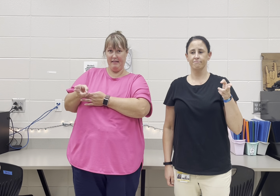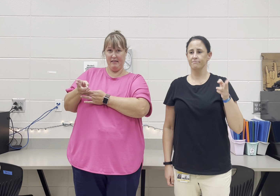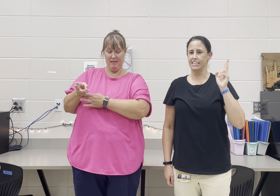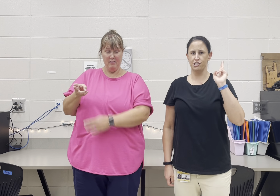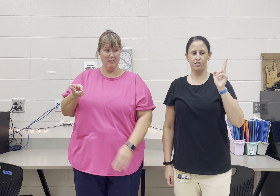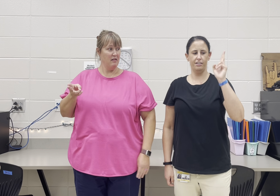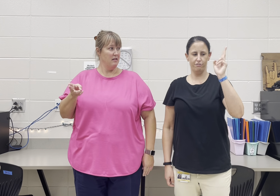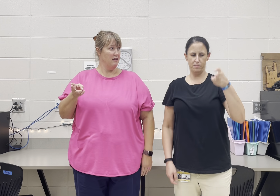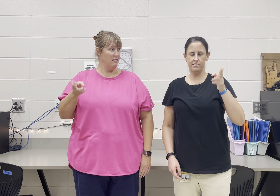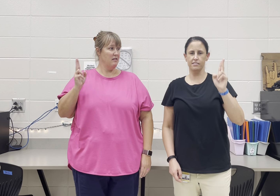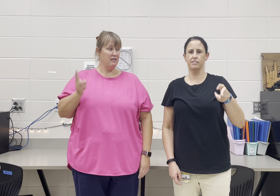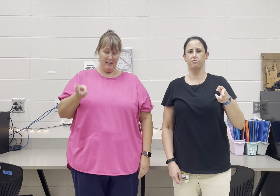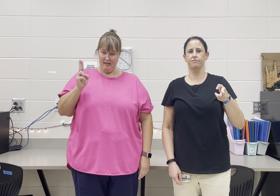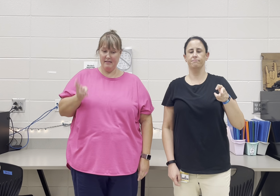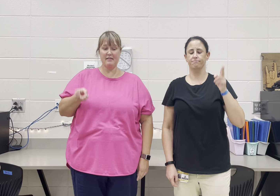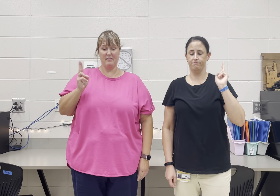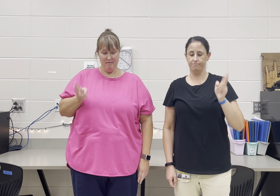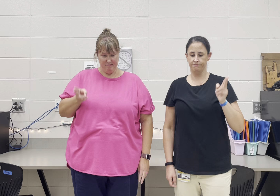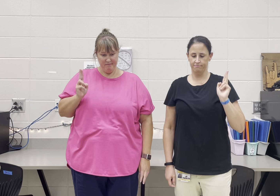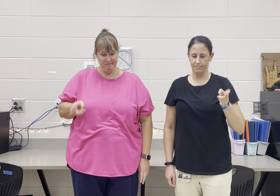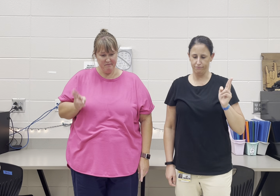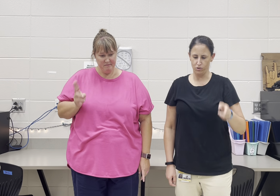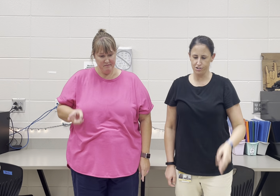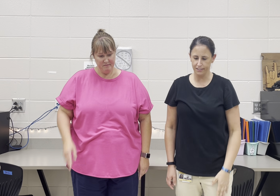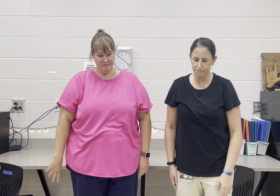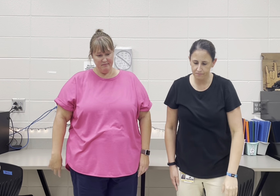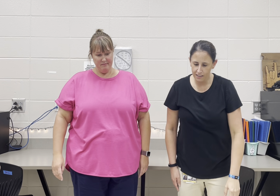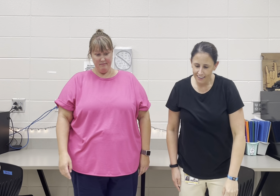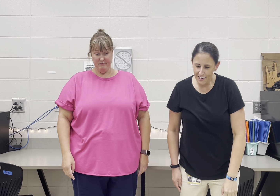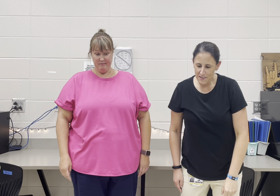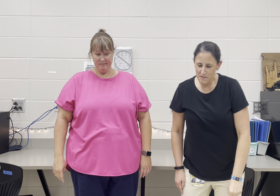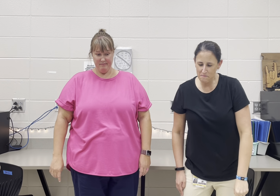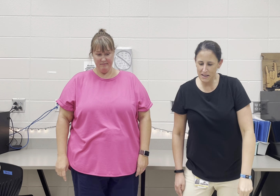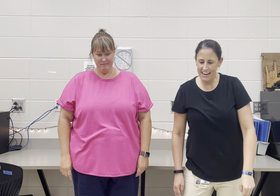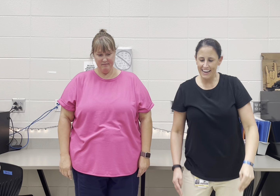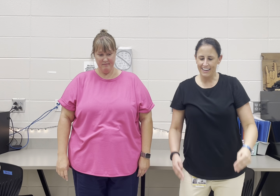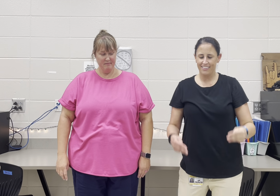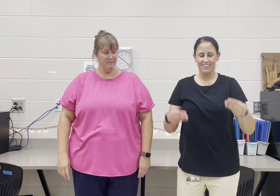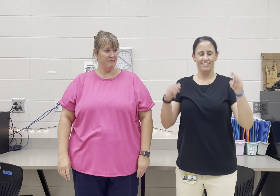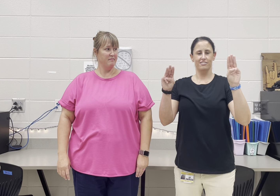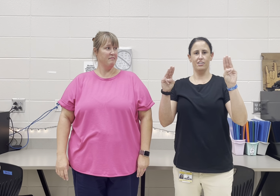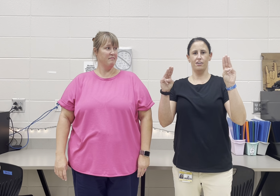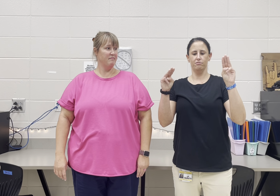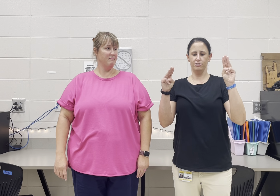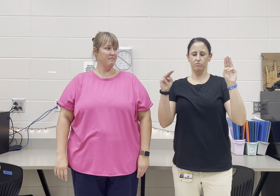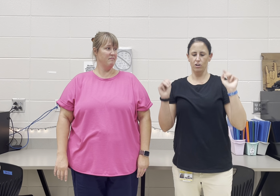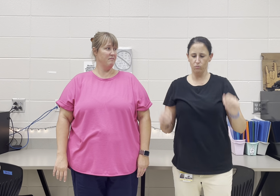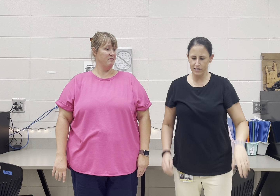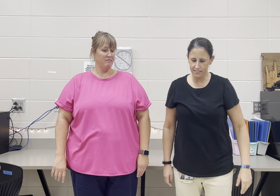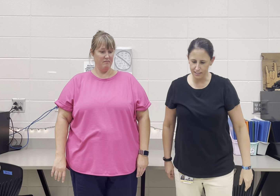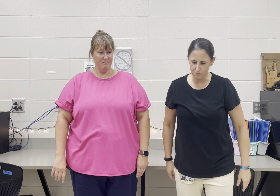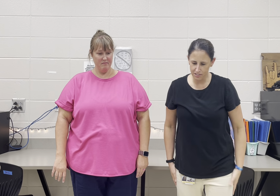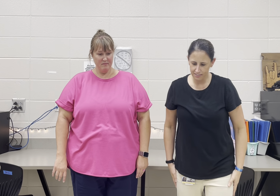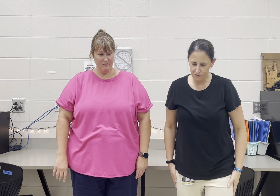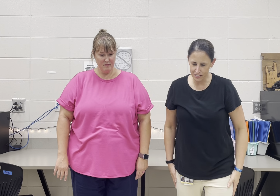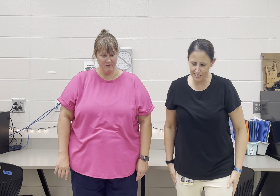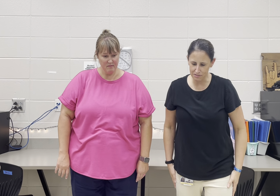history repeats itself, Yes. unfortunately. Mhm. Math. So, oh, we skipped